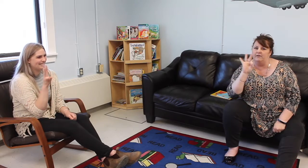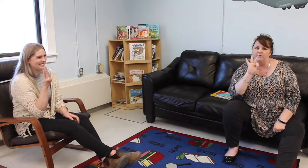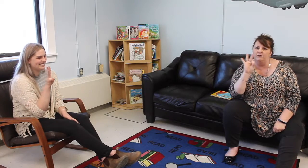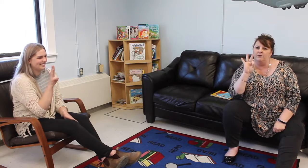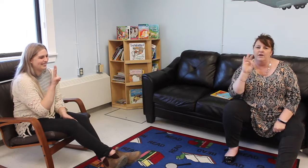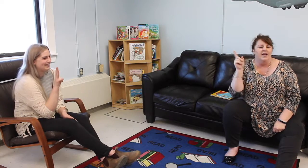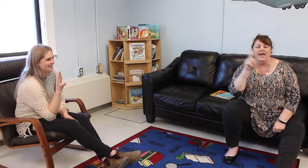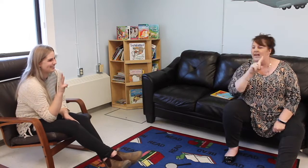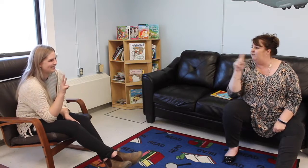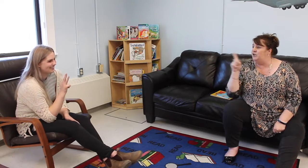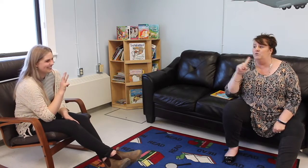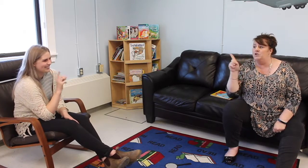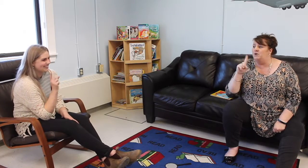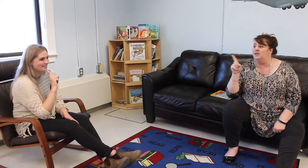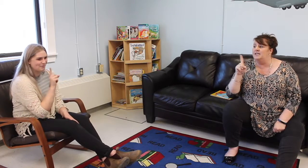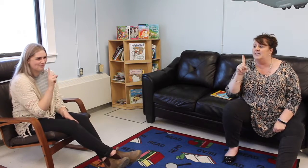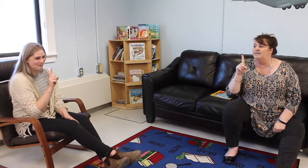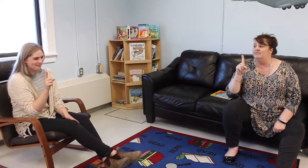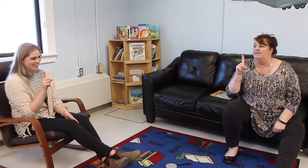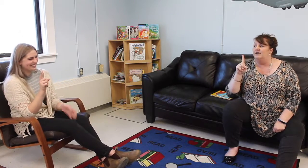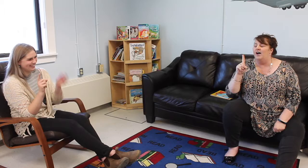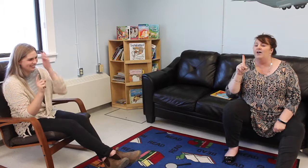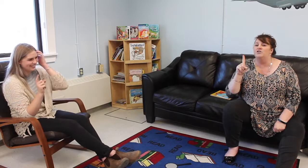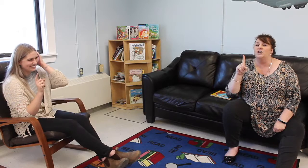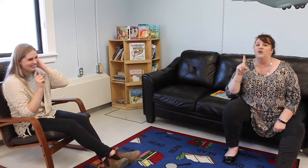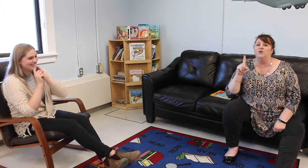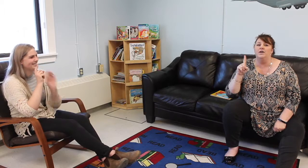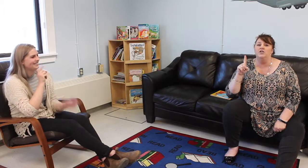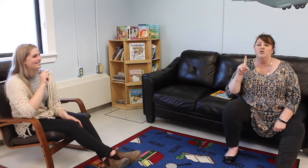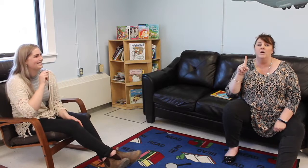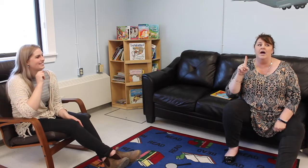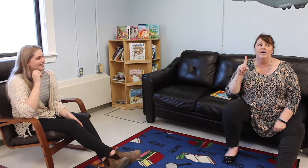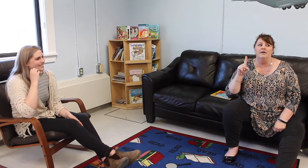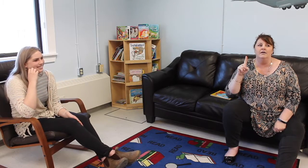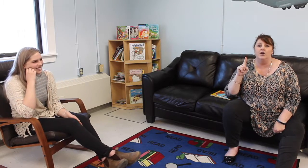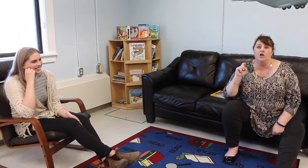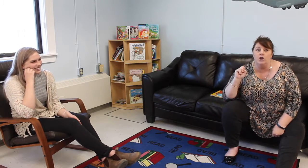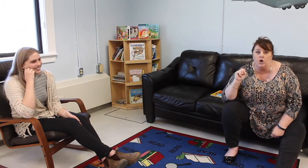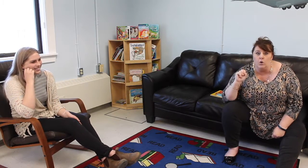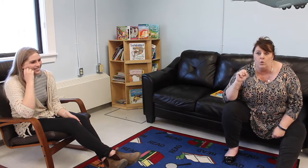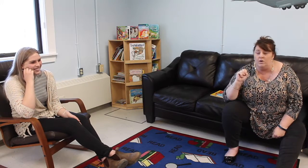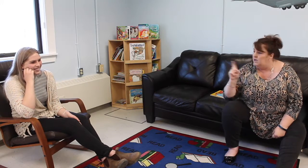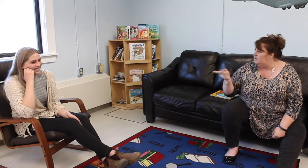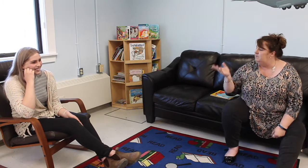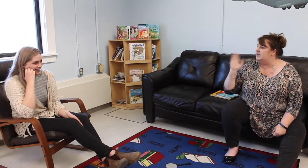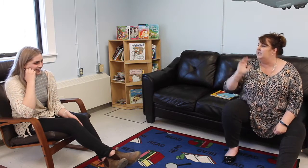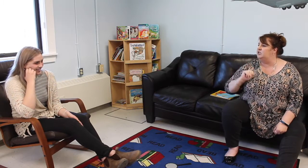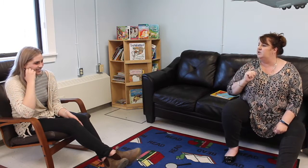foo foo, and if you don't listen, I'll turn you into a goon. Miss Kalita, do you know what a